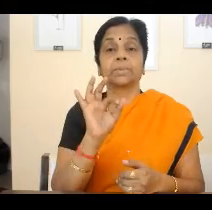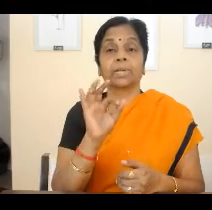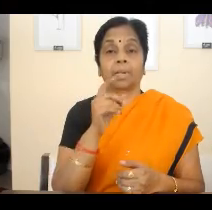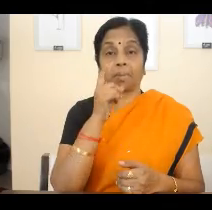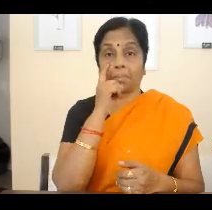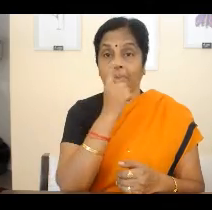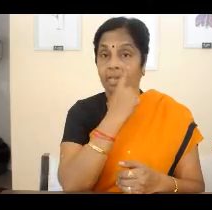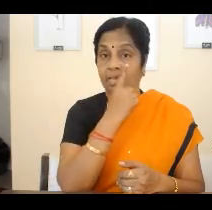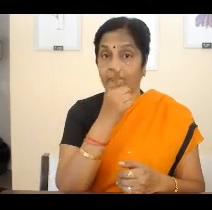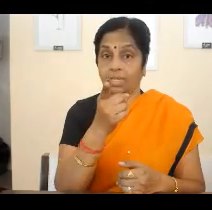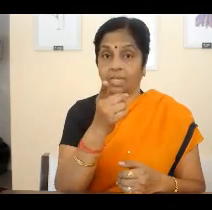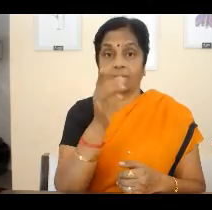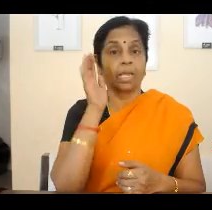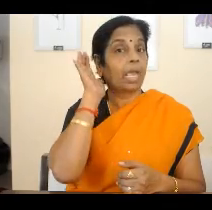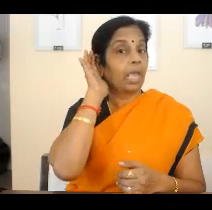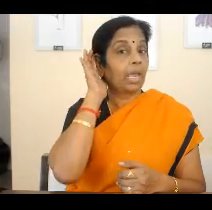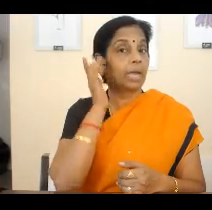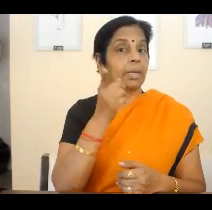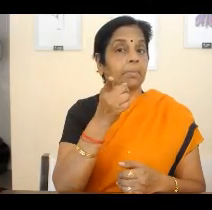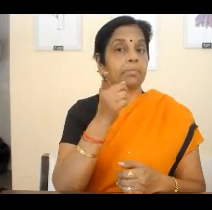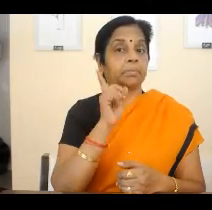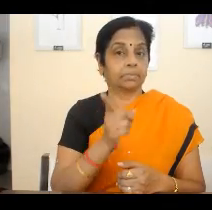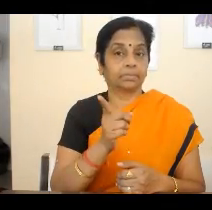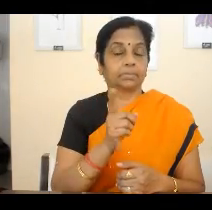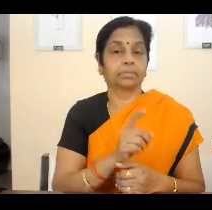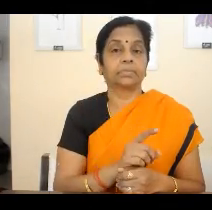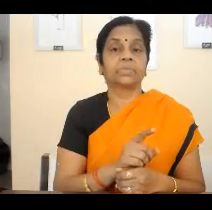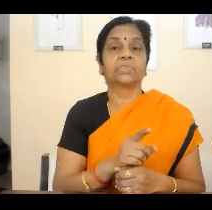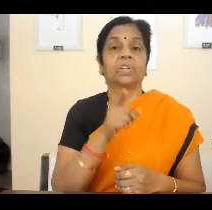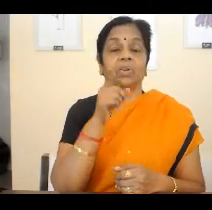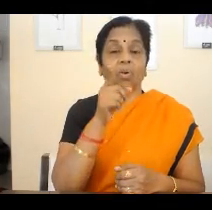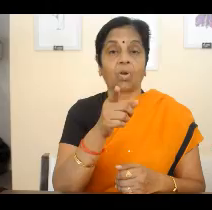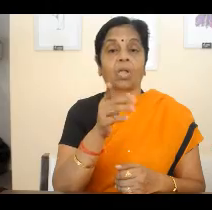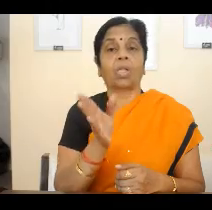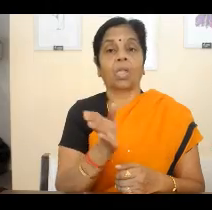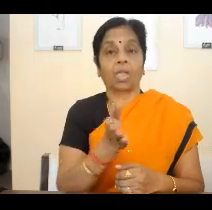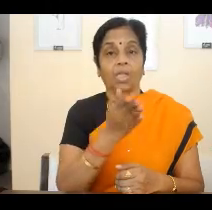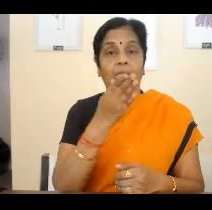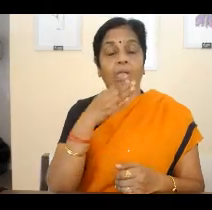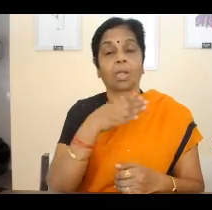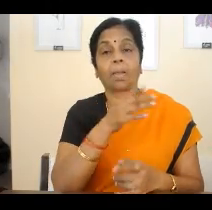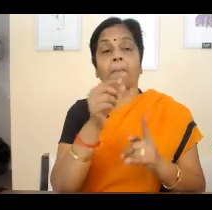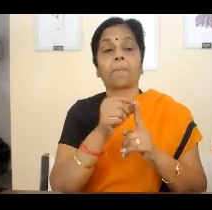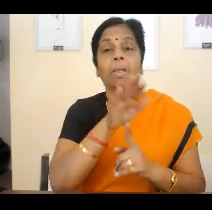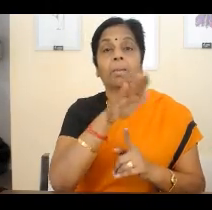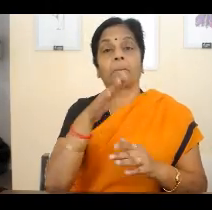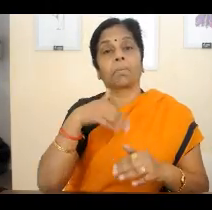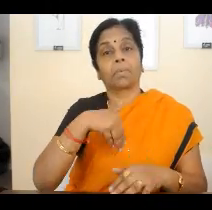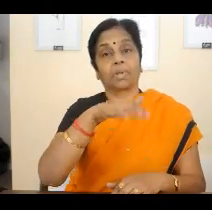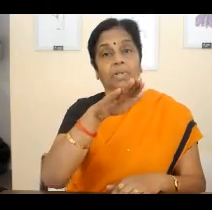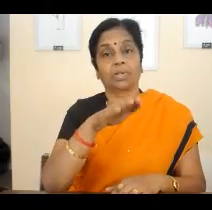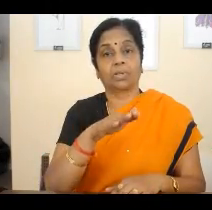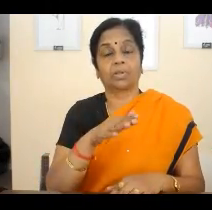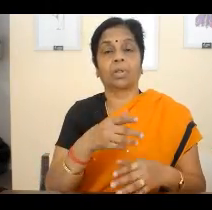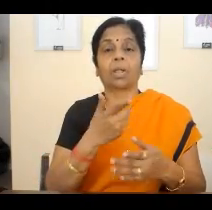blind and hearing impaired. They should be allowed to enter all public buildings along with the